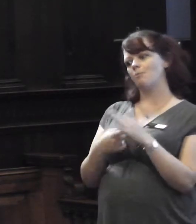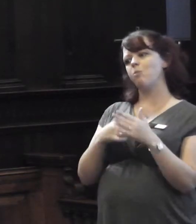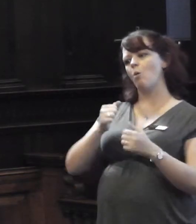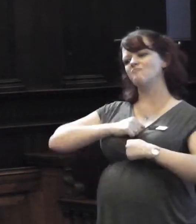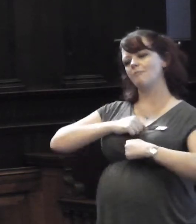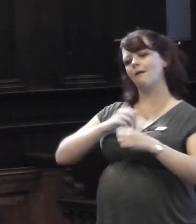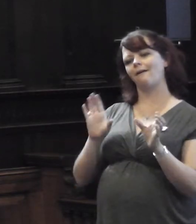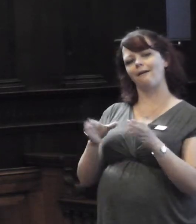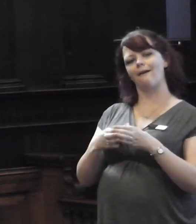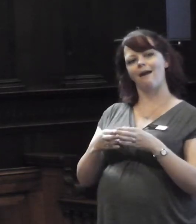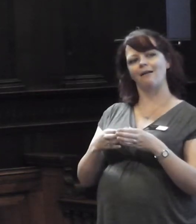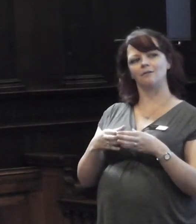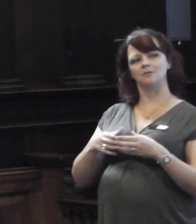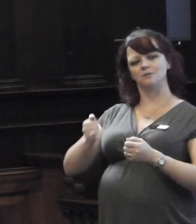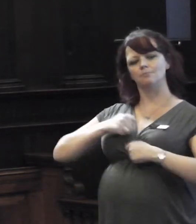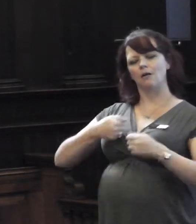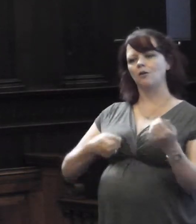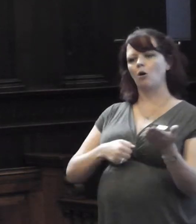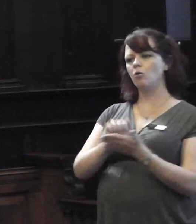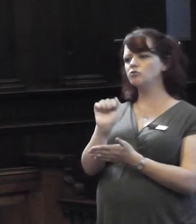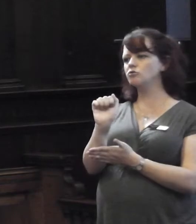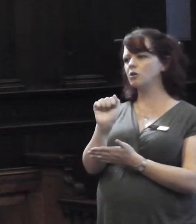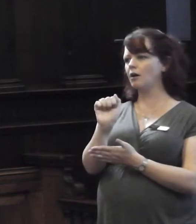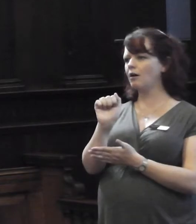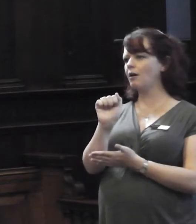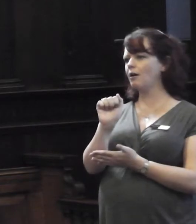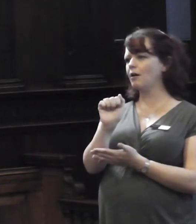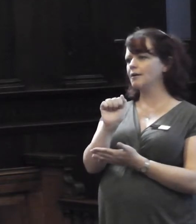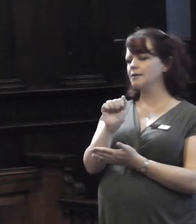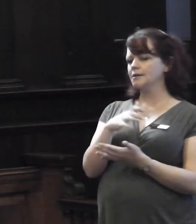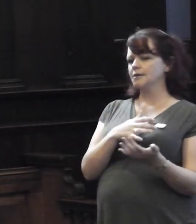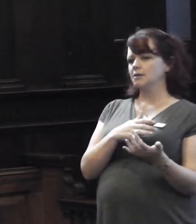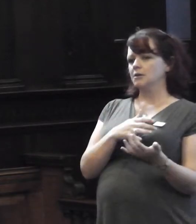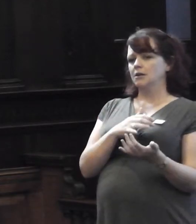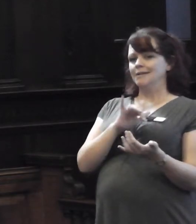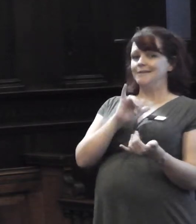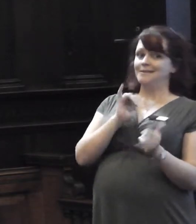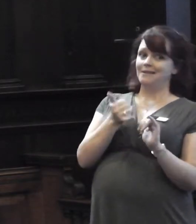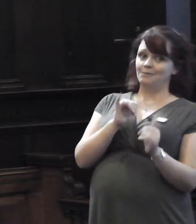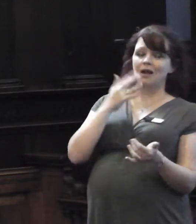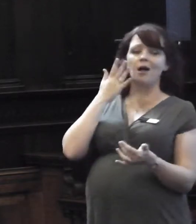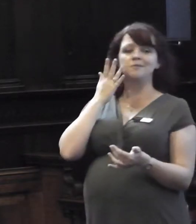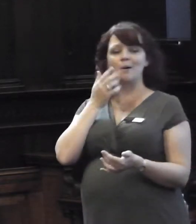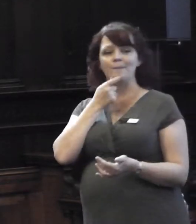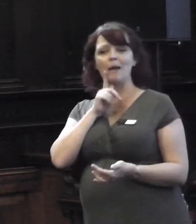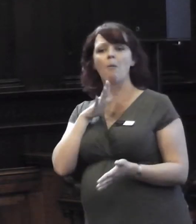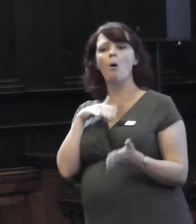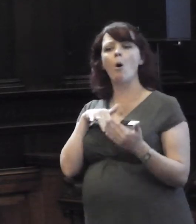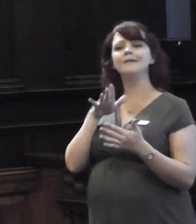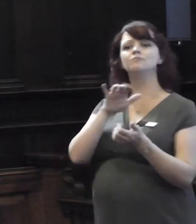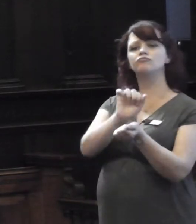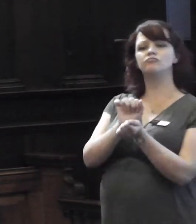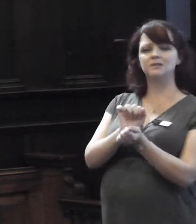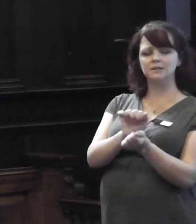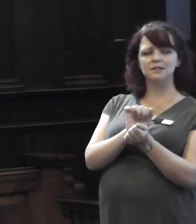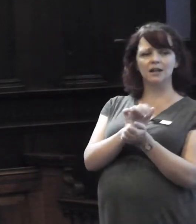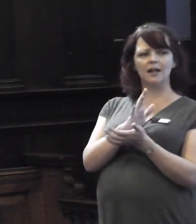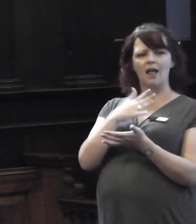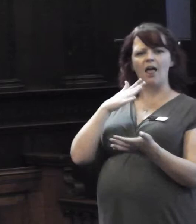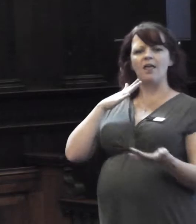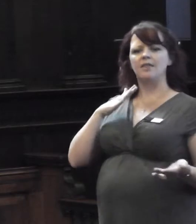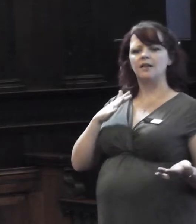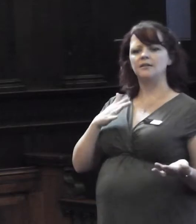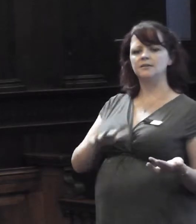gang culture. For some within the prison system, the need to establish and